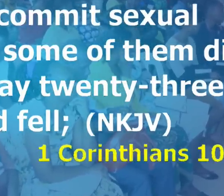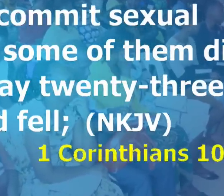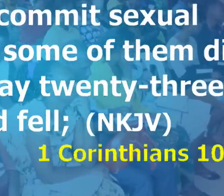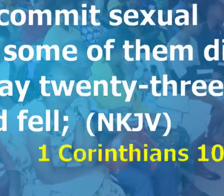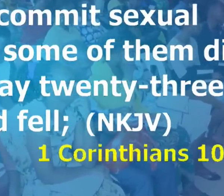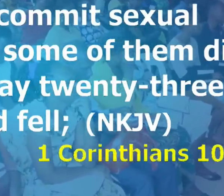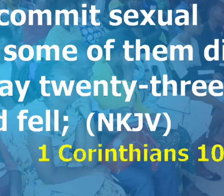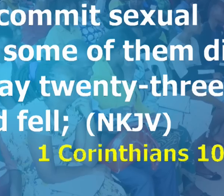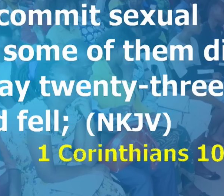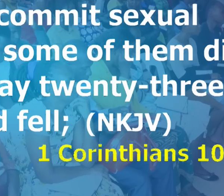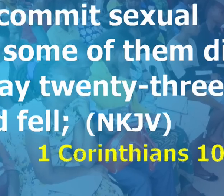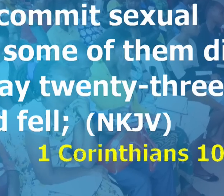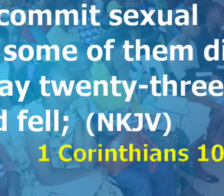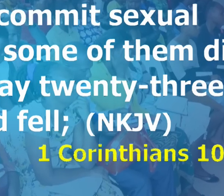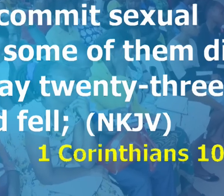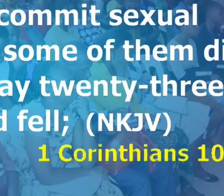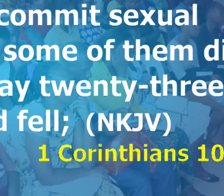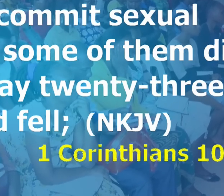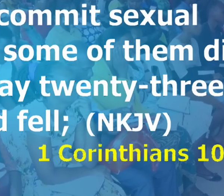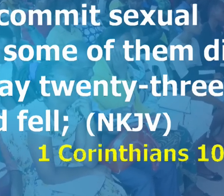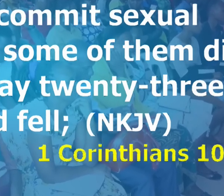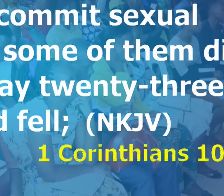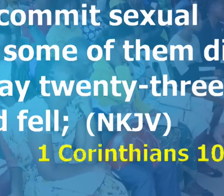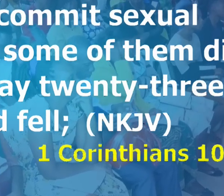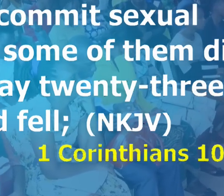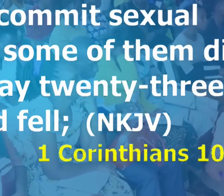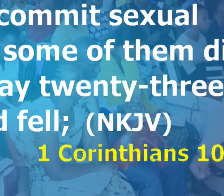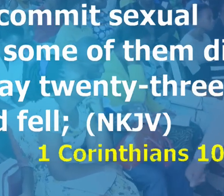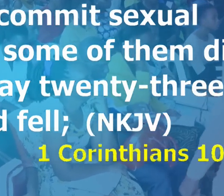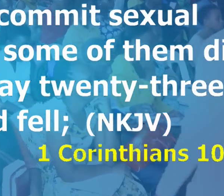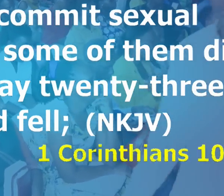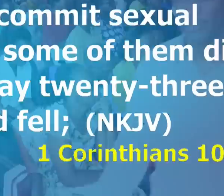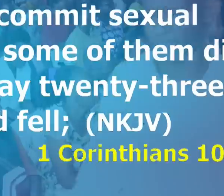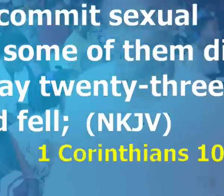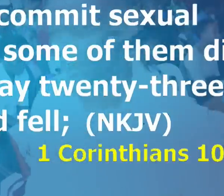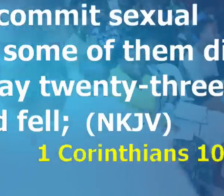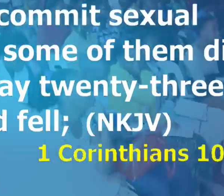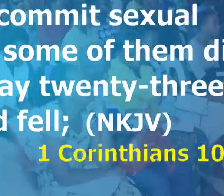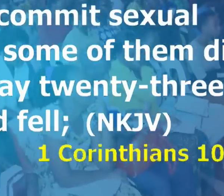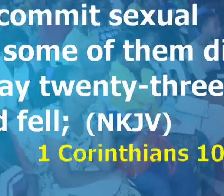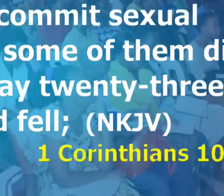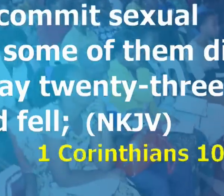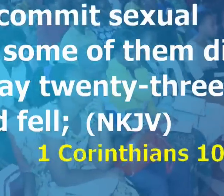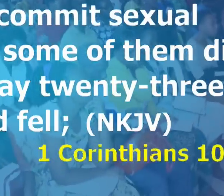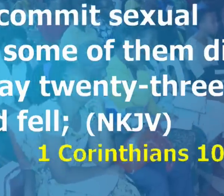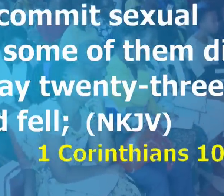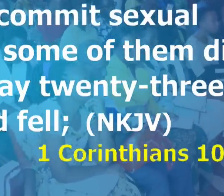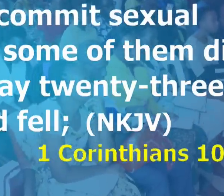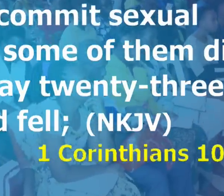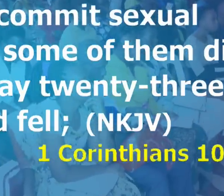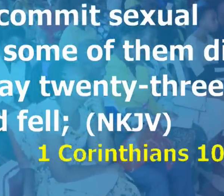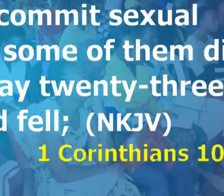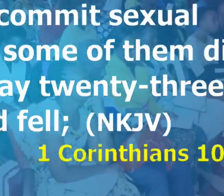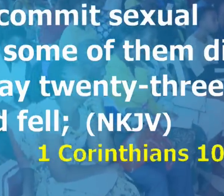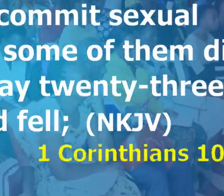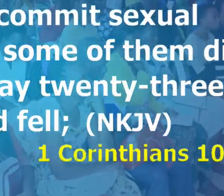kibi ky'obwenzi wano batuwana ennamba y'abantu abaafa olwa sexual immorality. Yesterday,